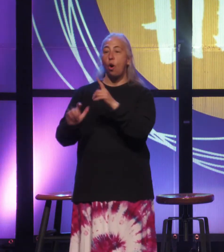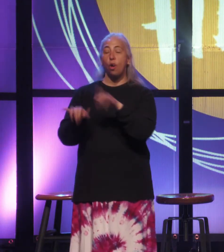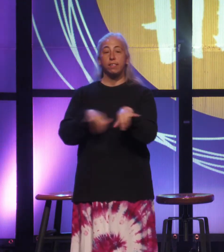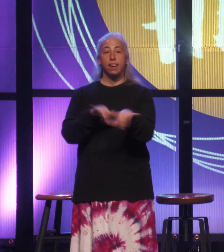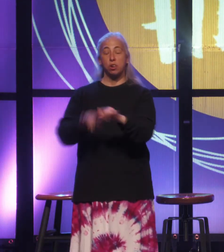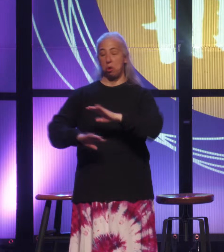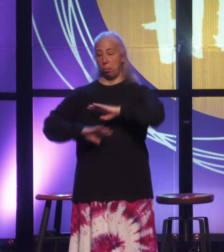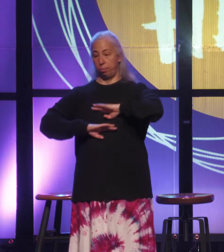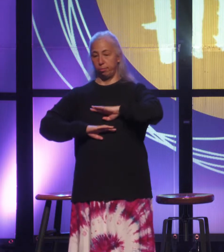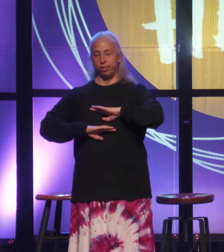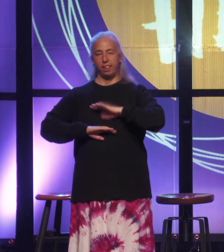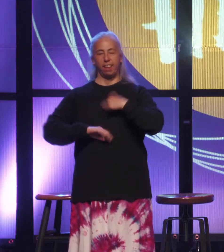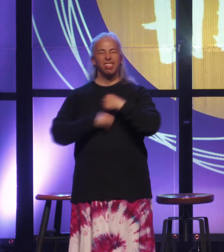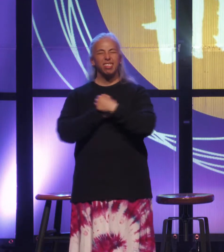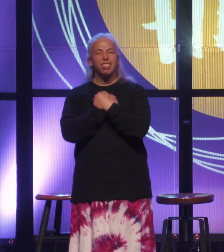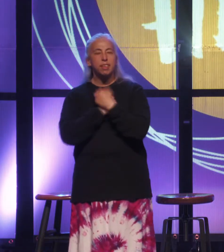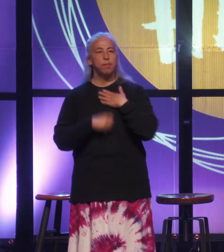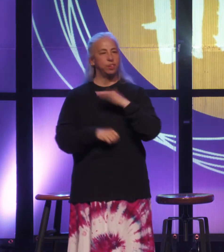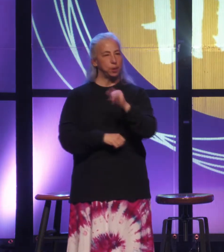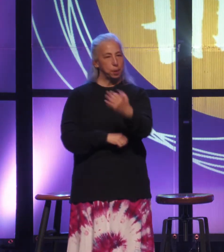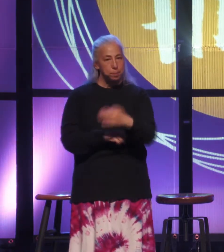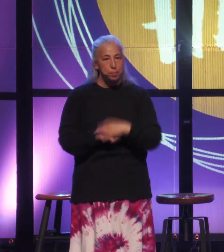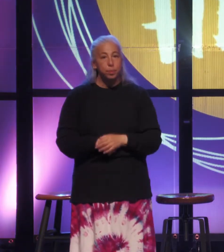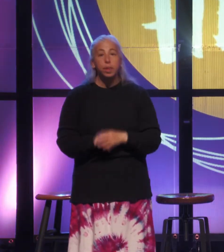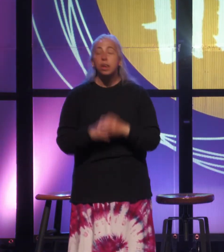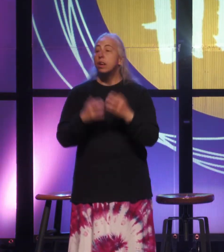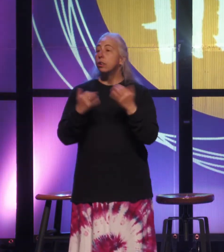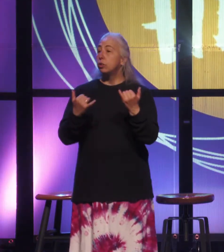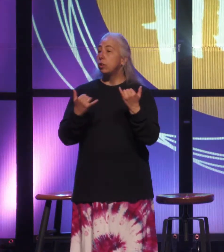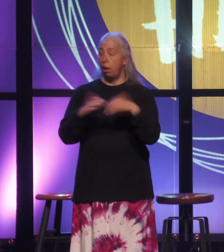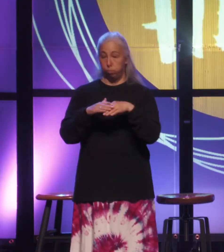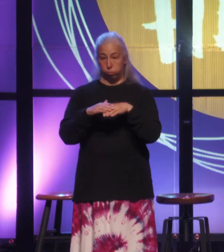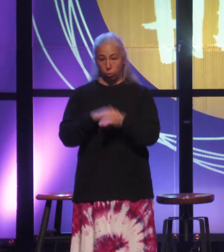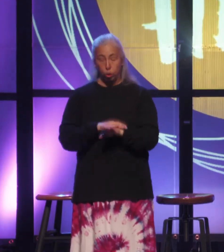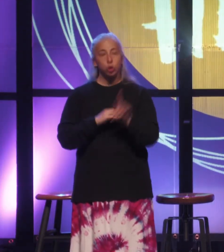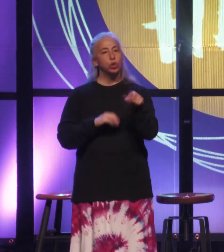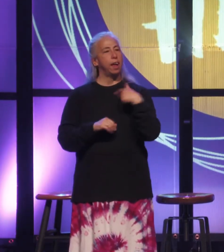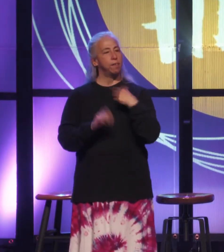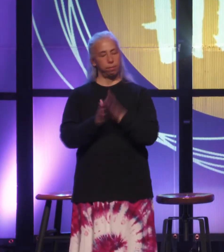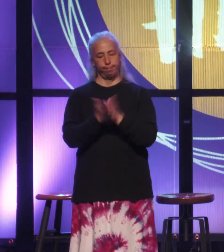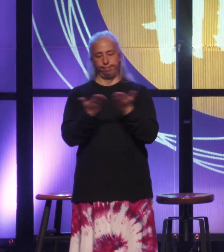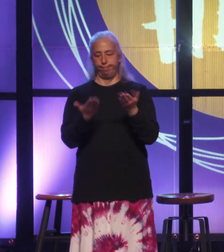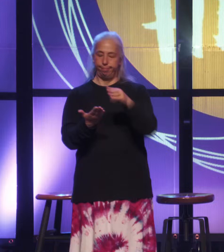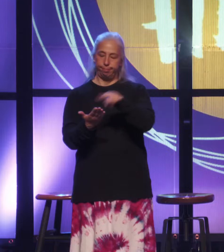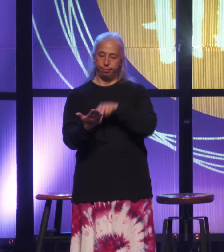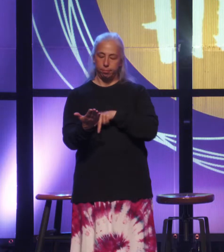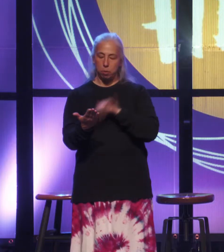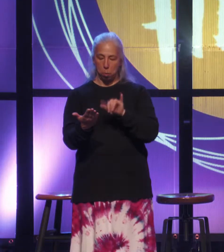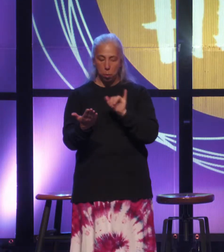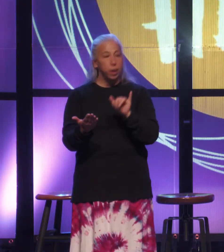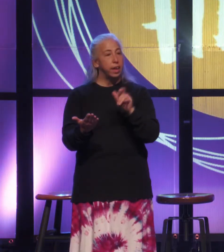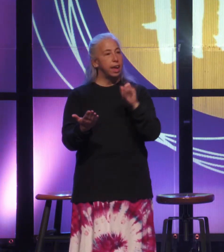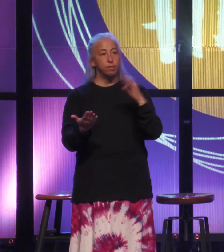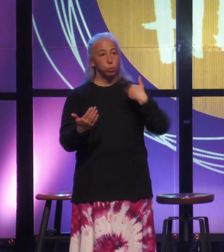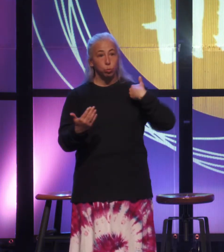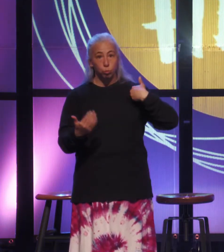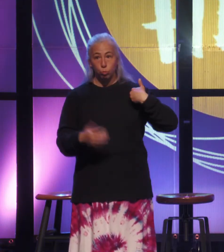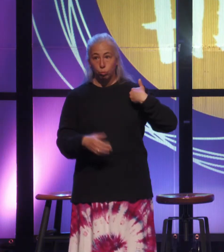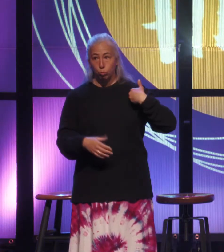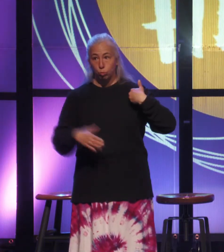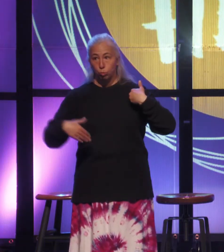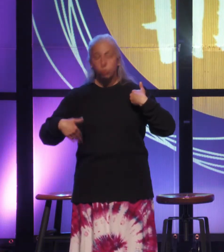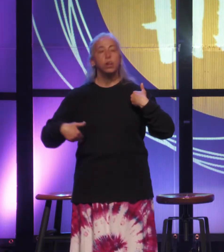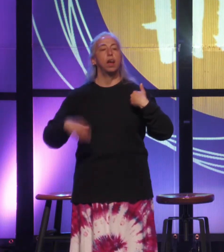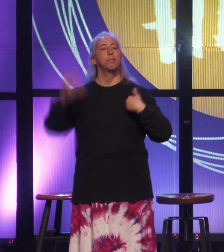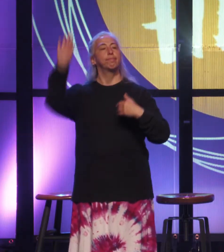is my joy. As you came in today, you should have received a program. If not, go ahead and raise your hand and a room host will bring